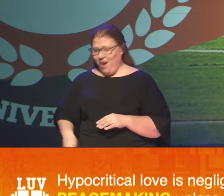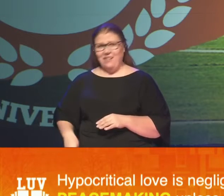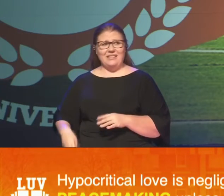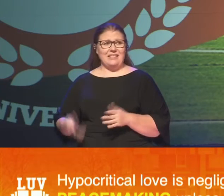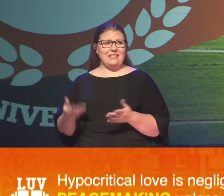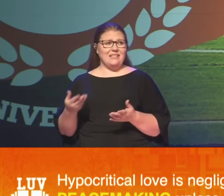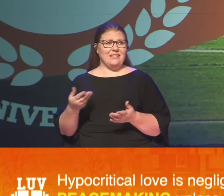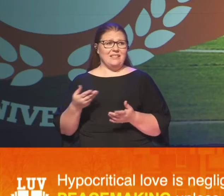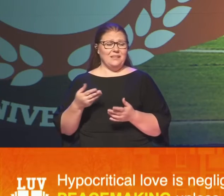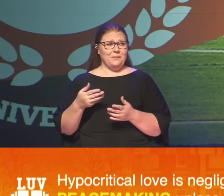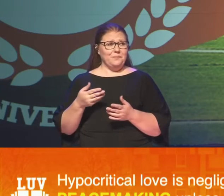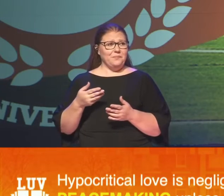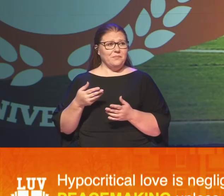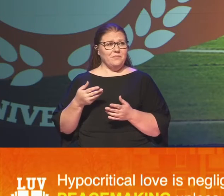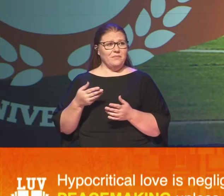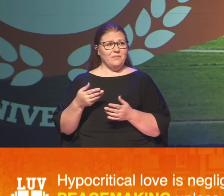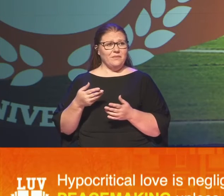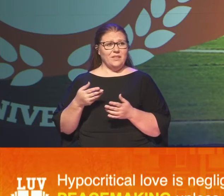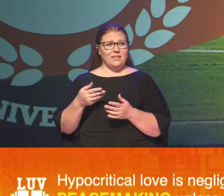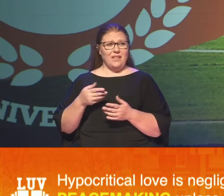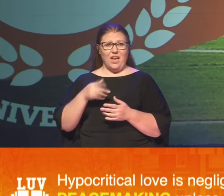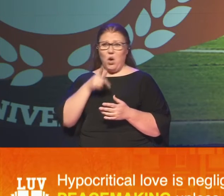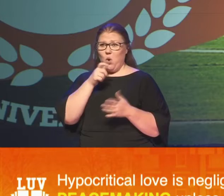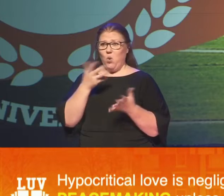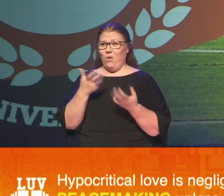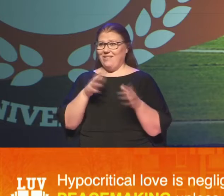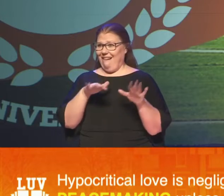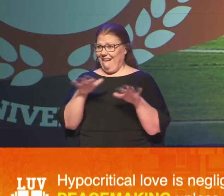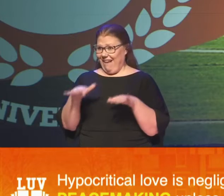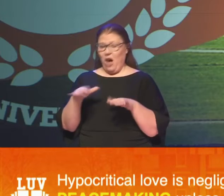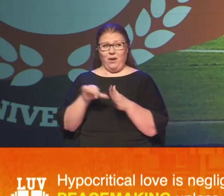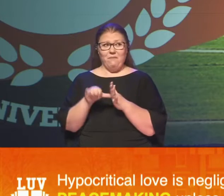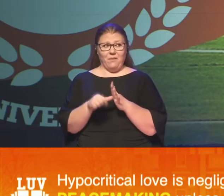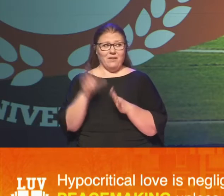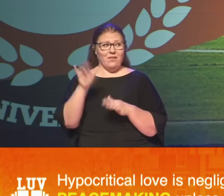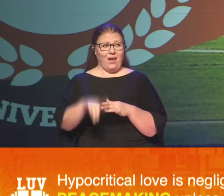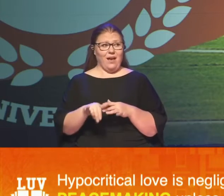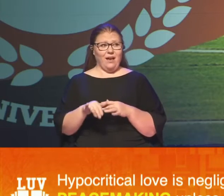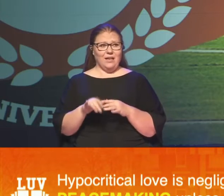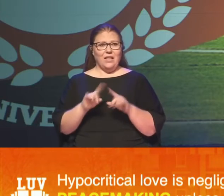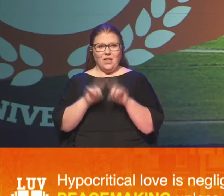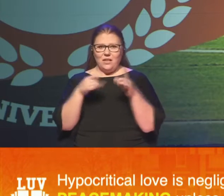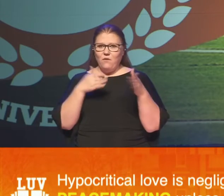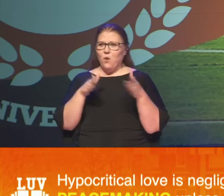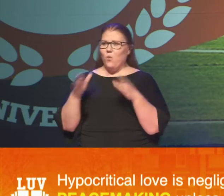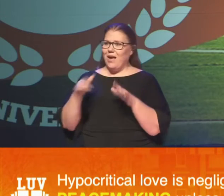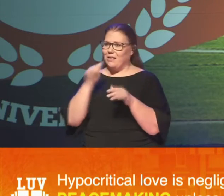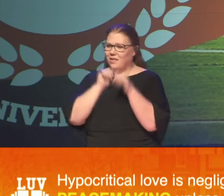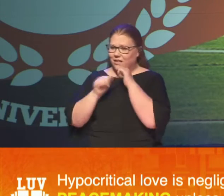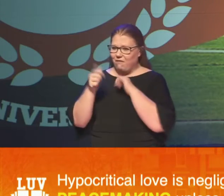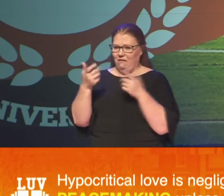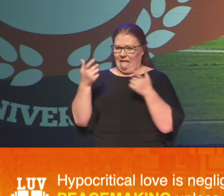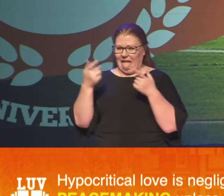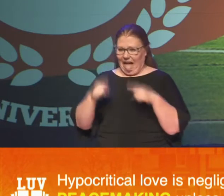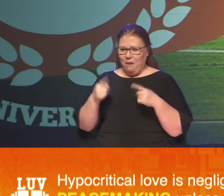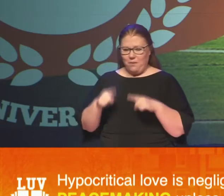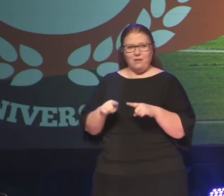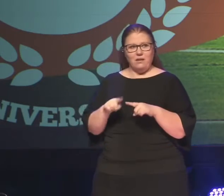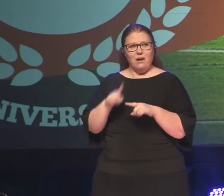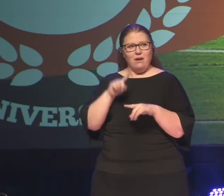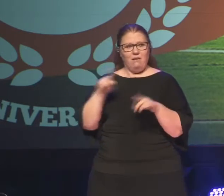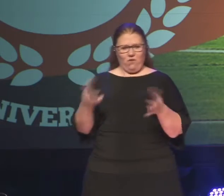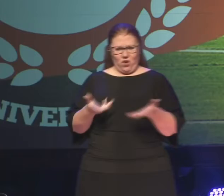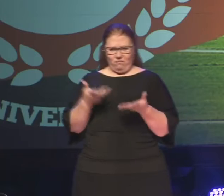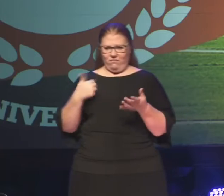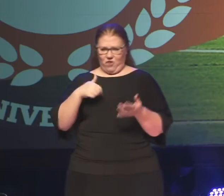impact on who wants to hang out, right? There's ways in which suffering comes when we actually live in this. So for us here at